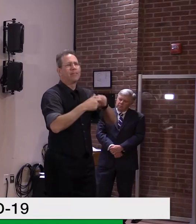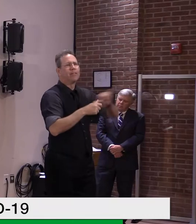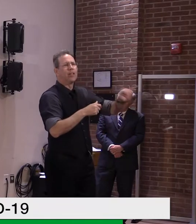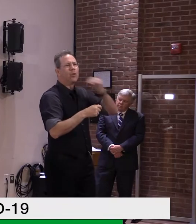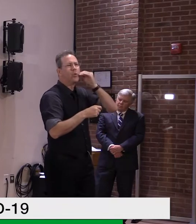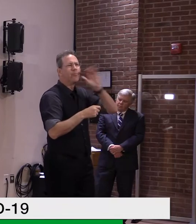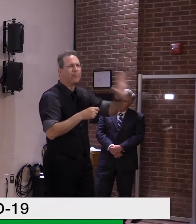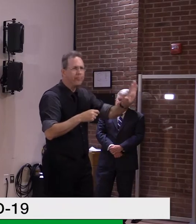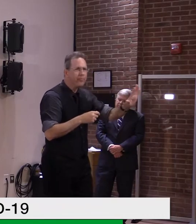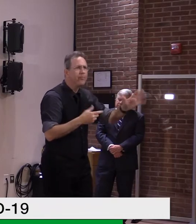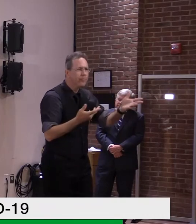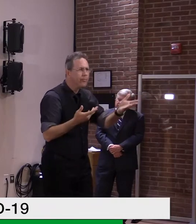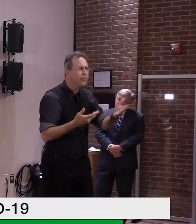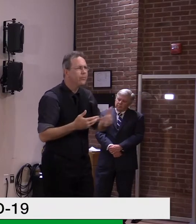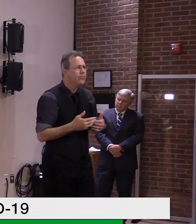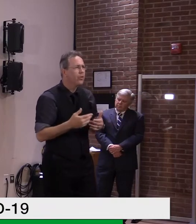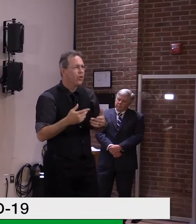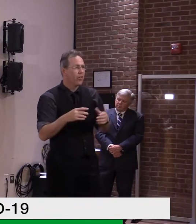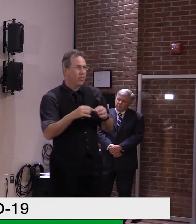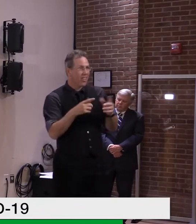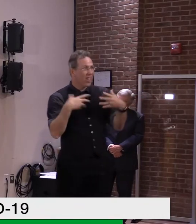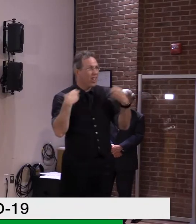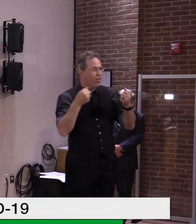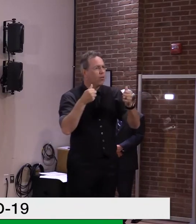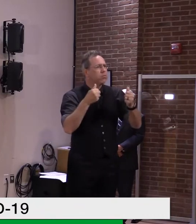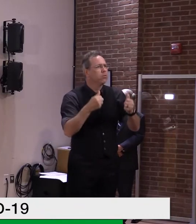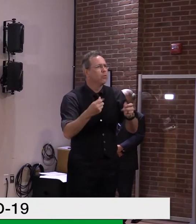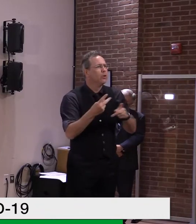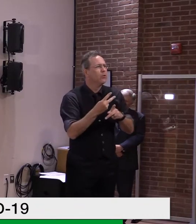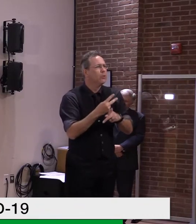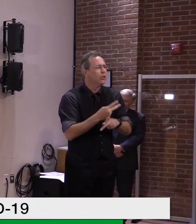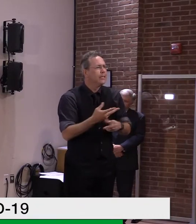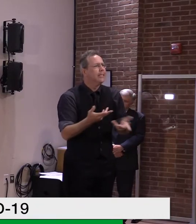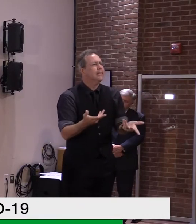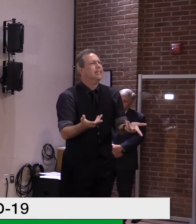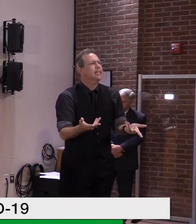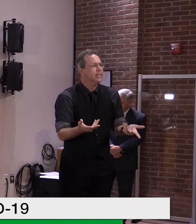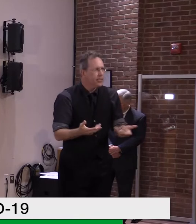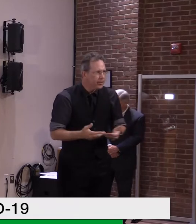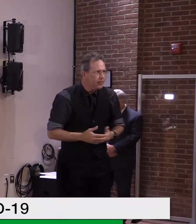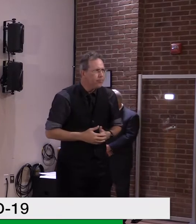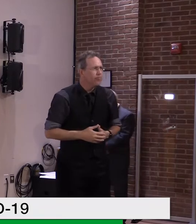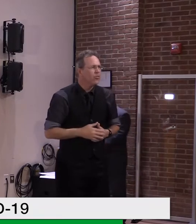escalating on the concern level that could indicate that there may be more disease out there